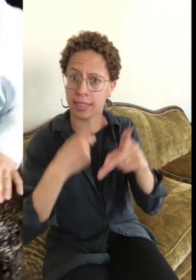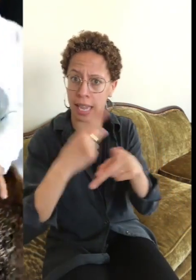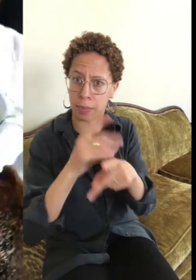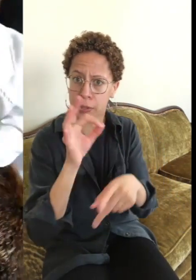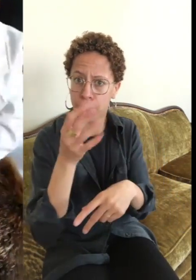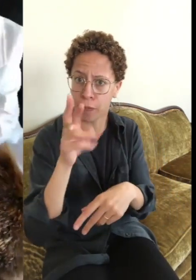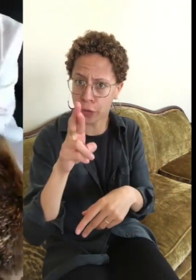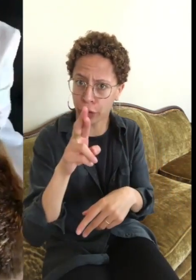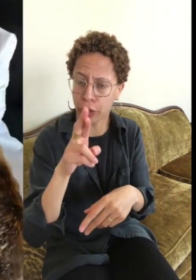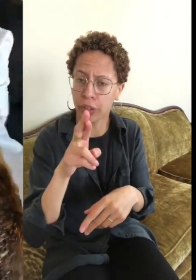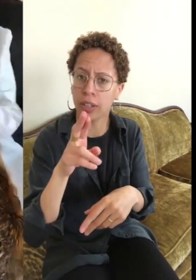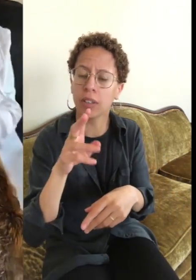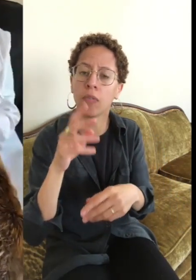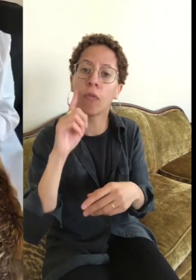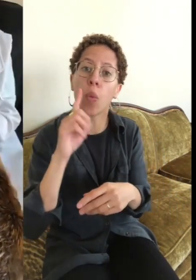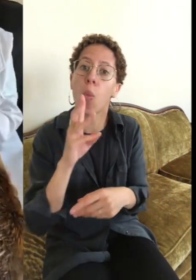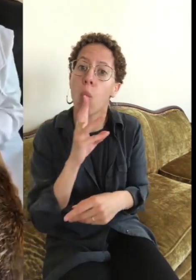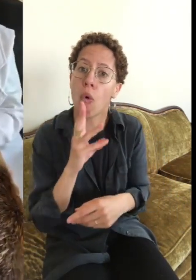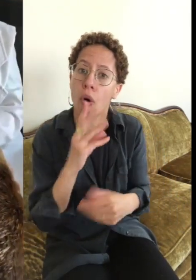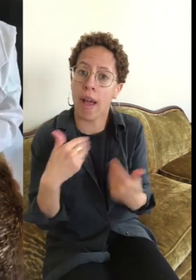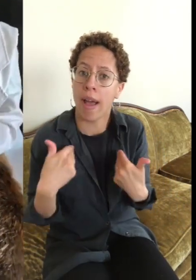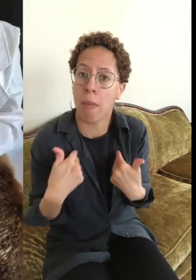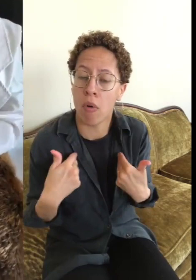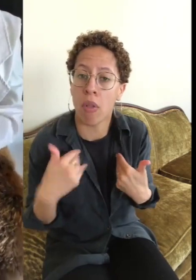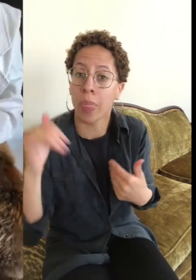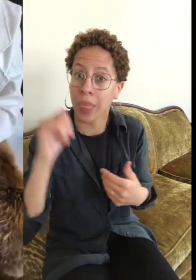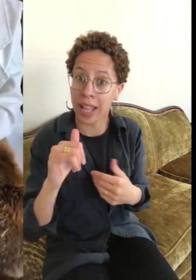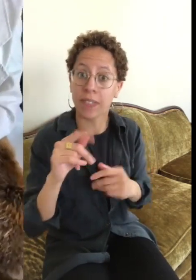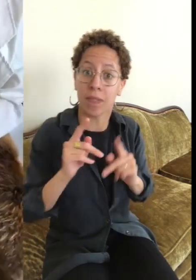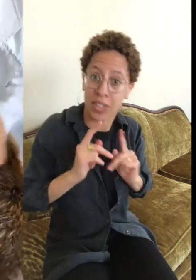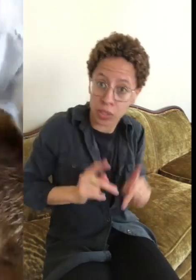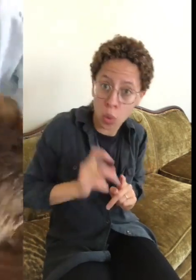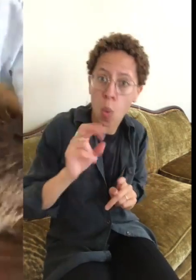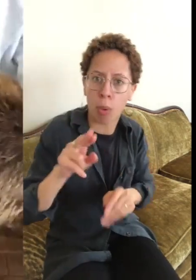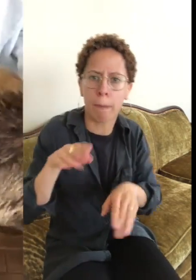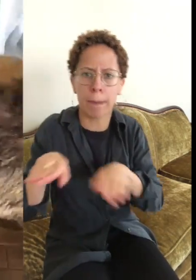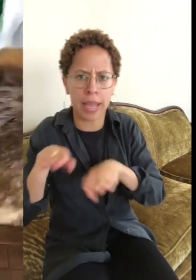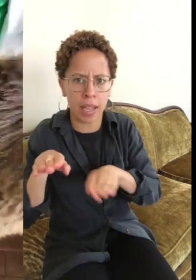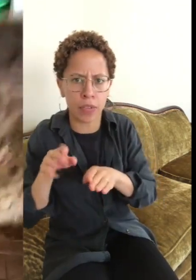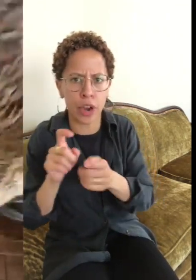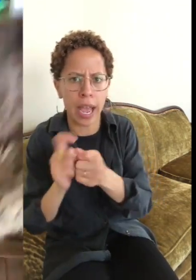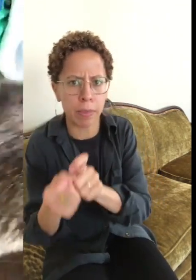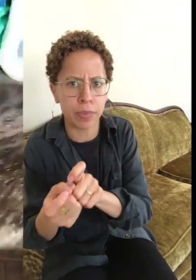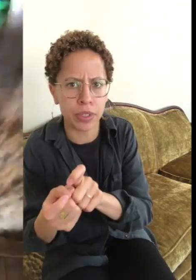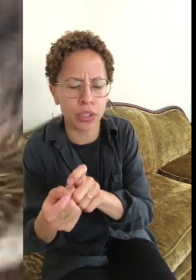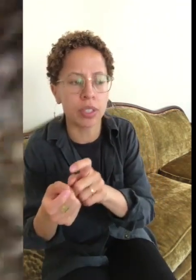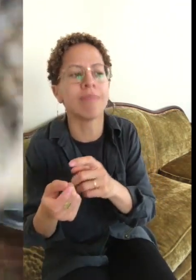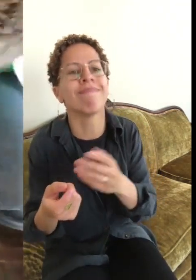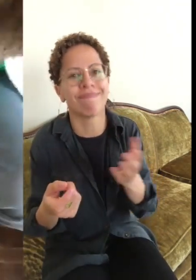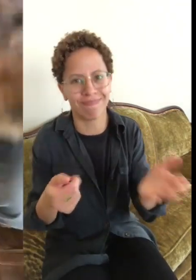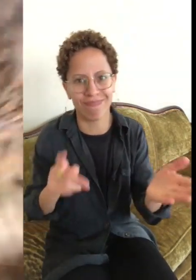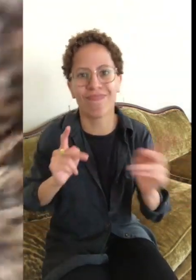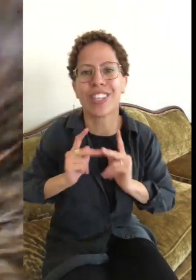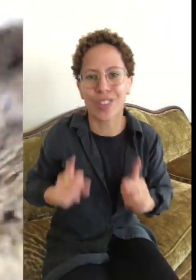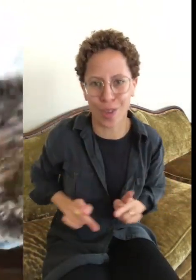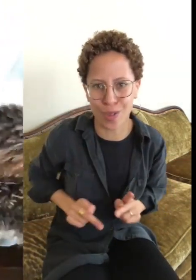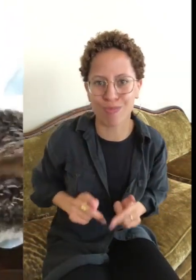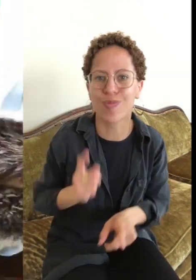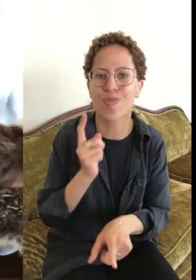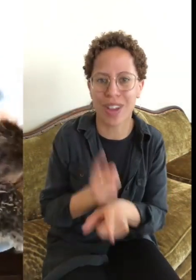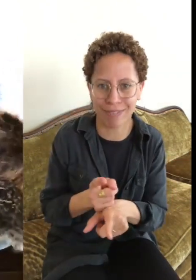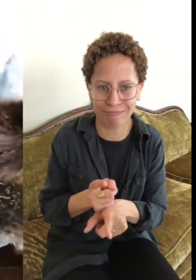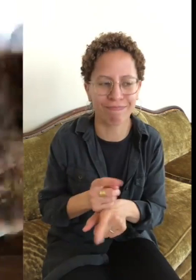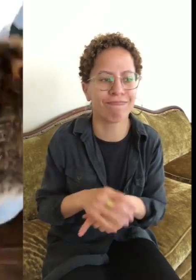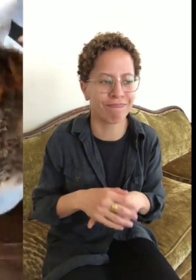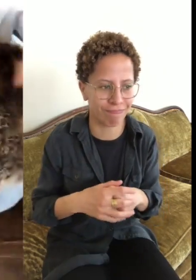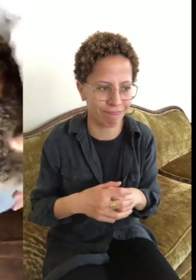physical adaptation? Physical. Yeah, that's a physical adaptation. That's a great example. Can you show everyone again, just in case anybody